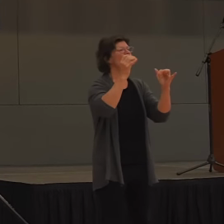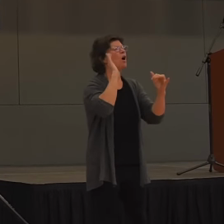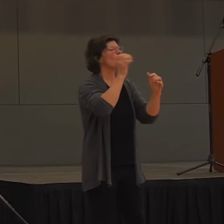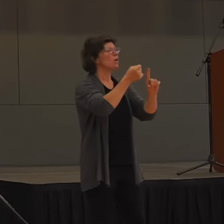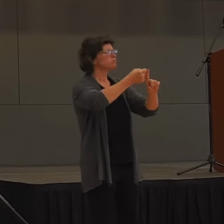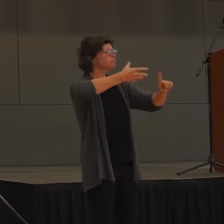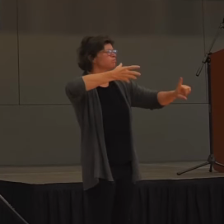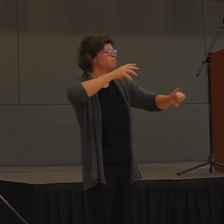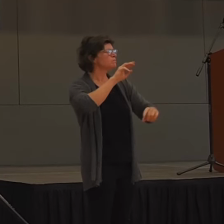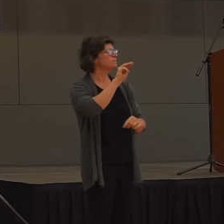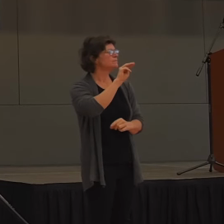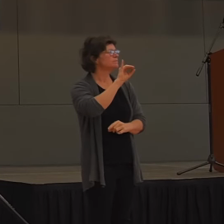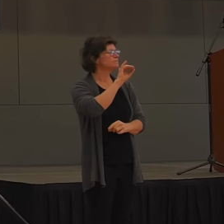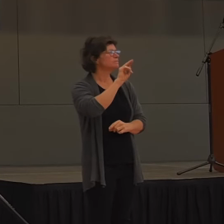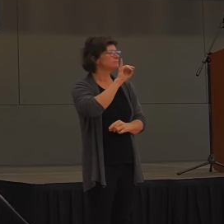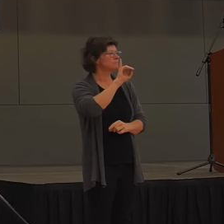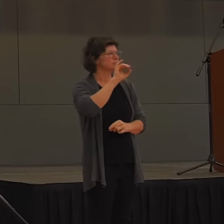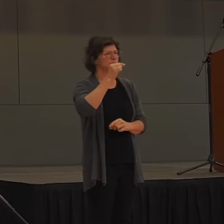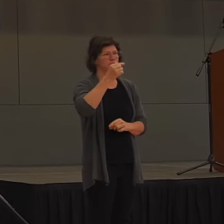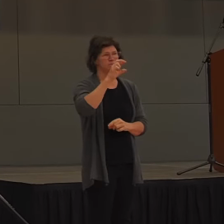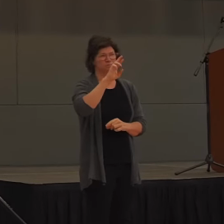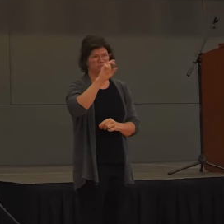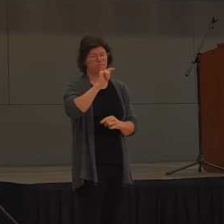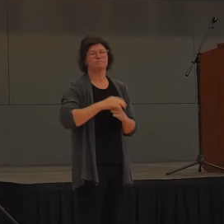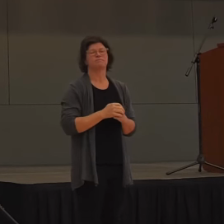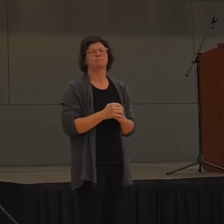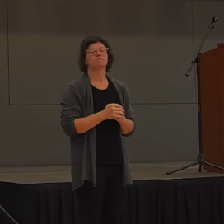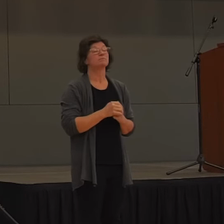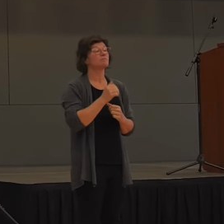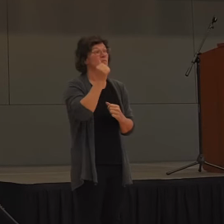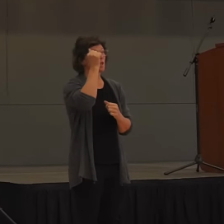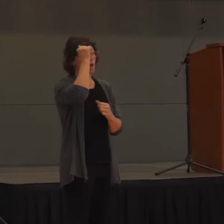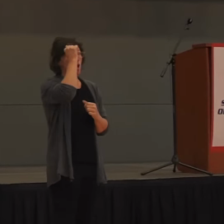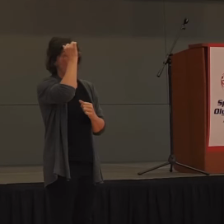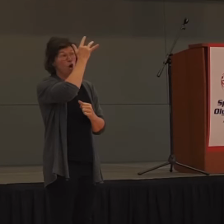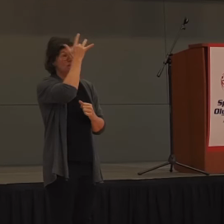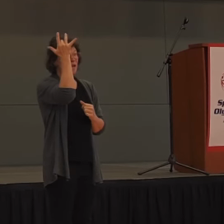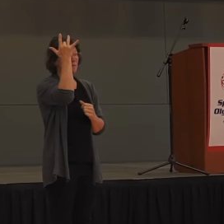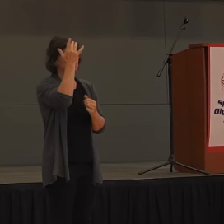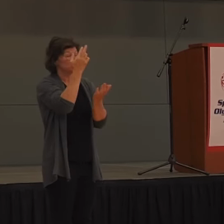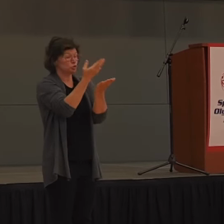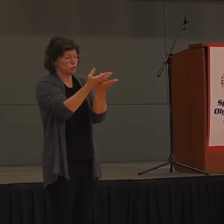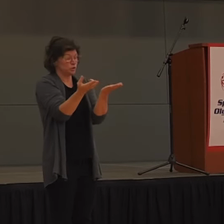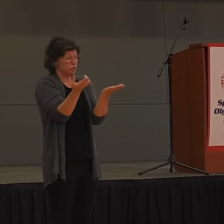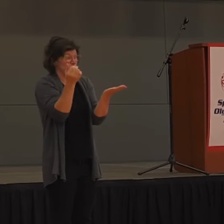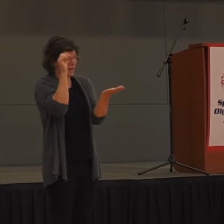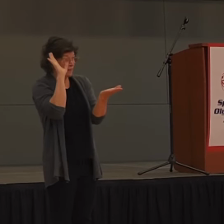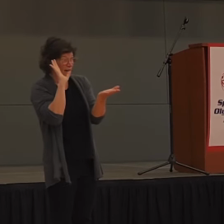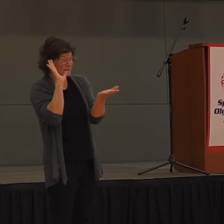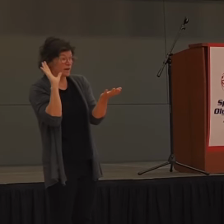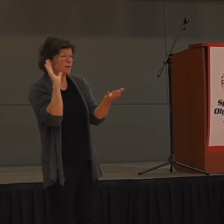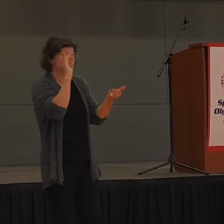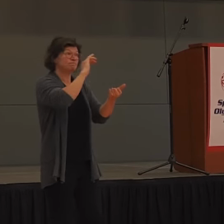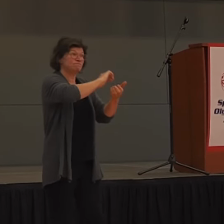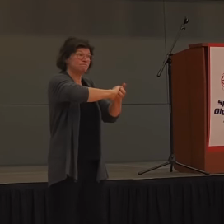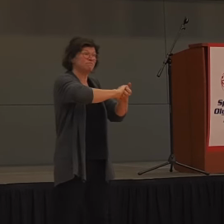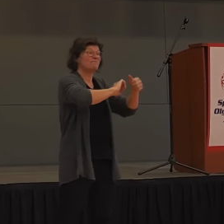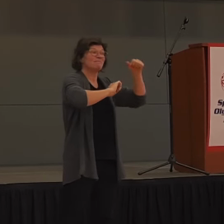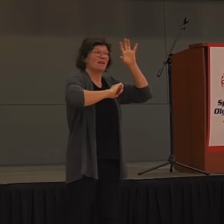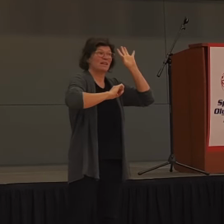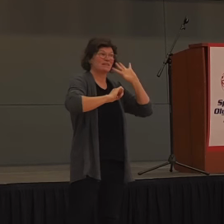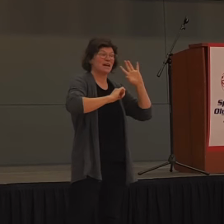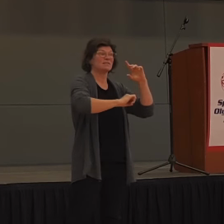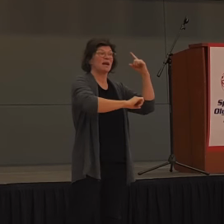mini grant. Alzheimer's Resource Alaska partners with the Alaska Mental Health Trust